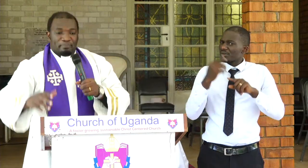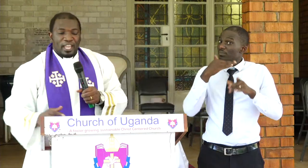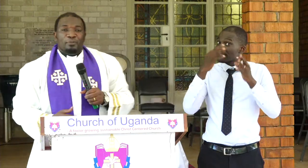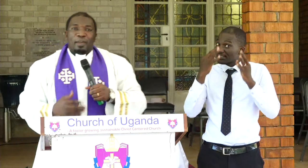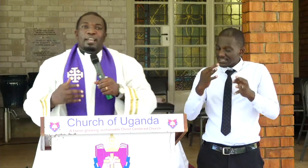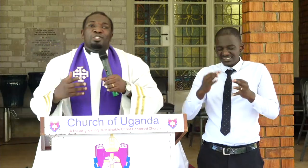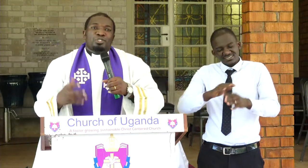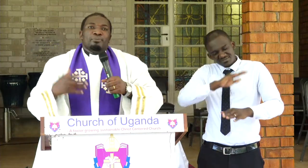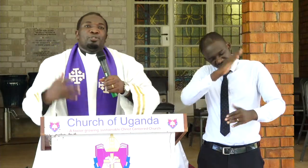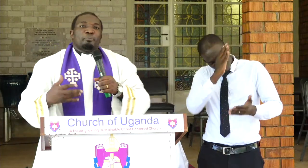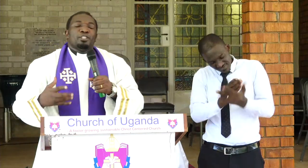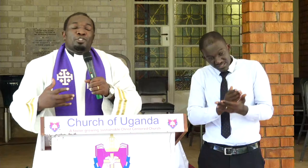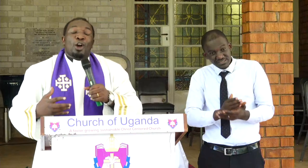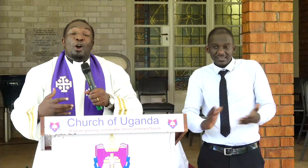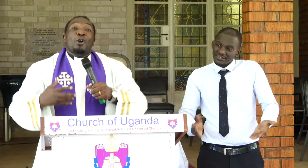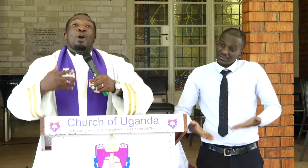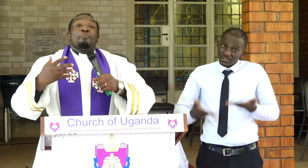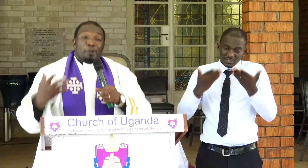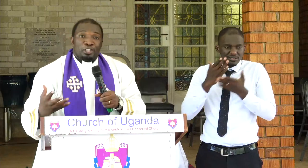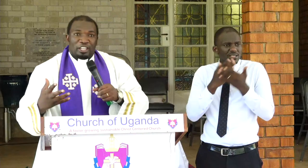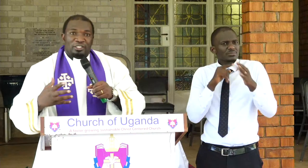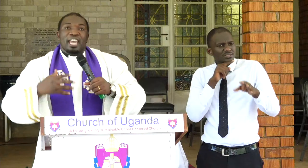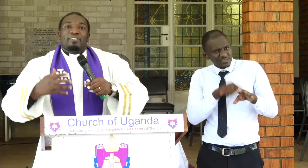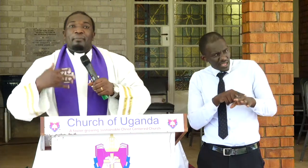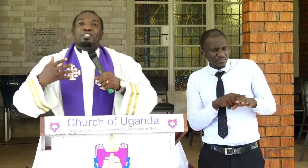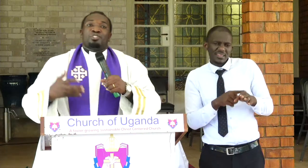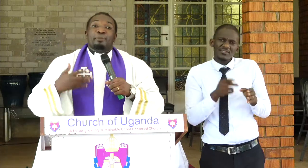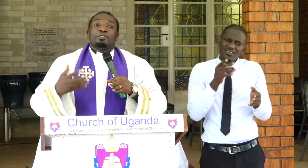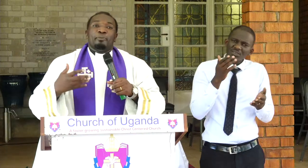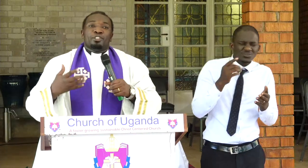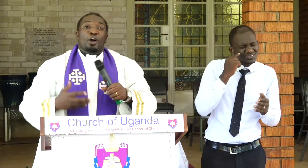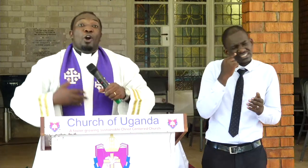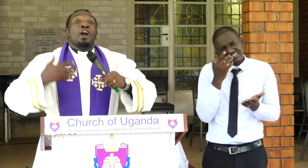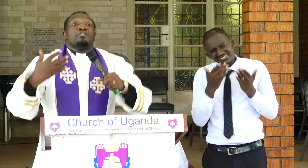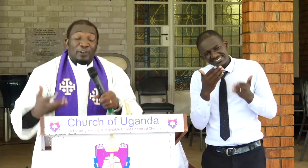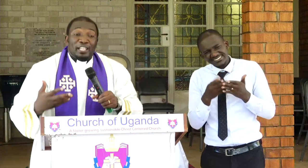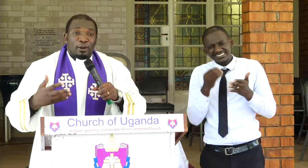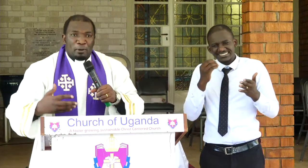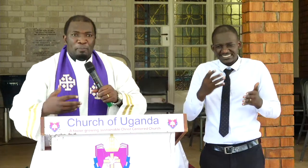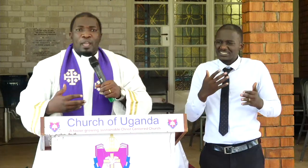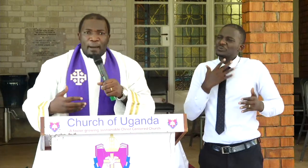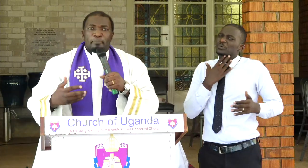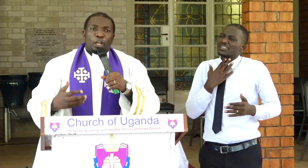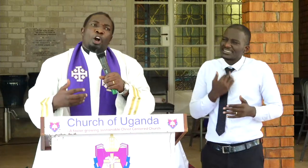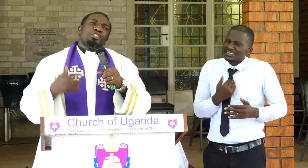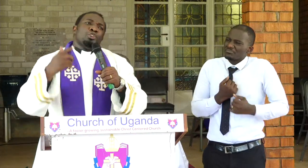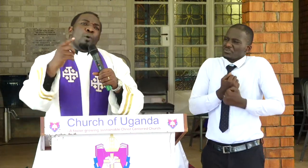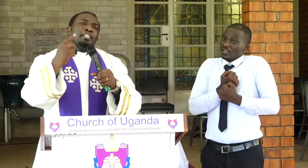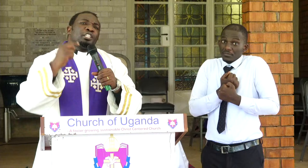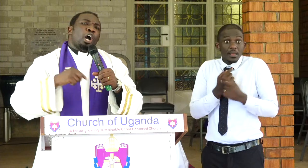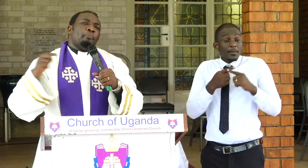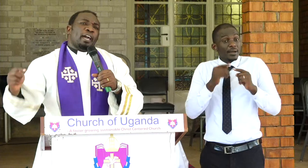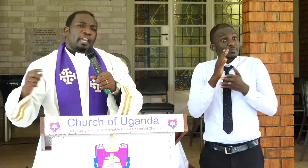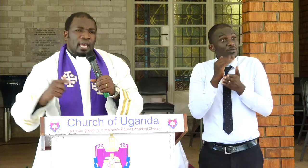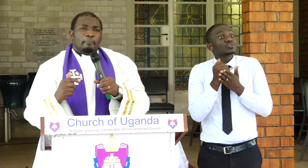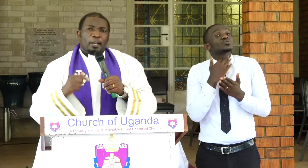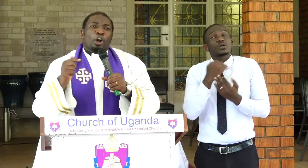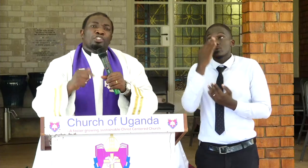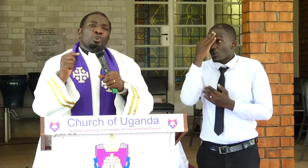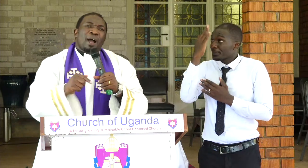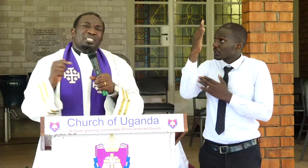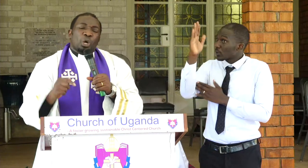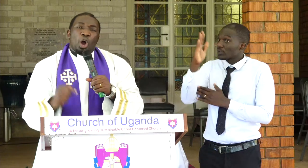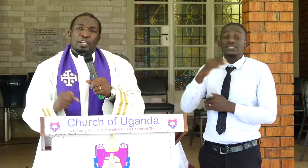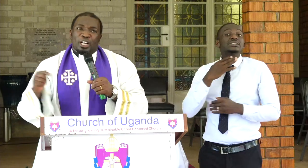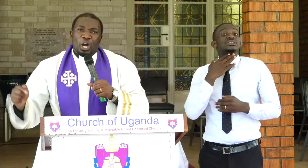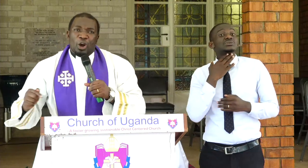Sacrifice them. They may seem to be so precious. They may seem to be so valuable. But because you want to obey, because